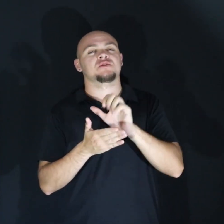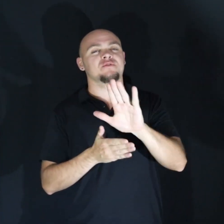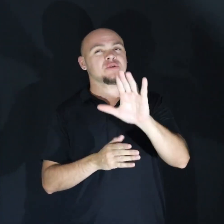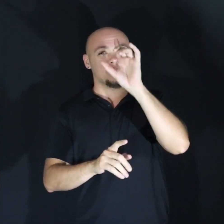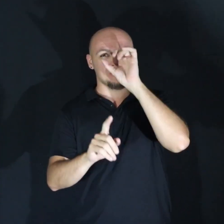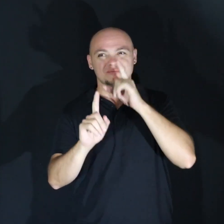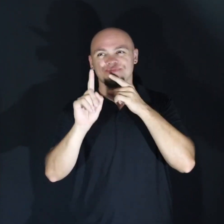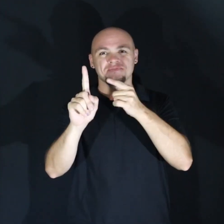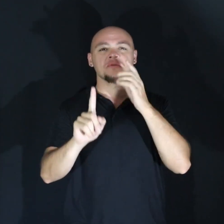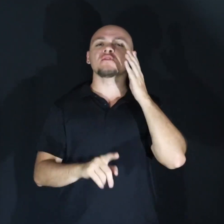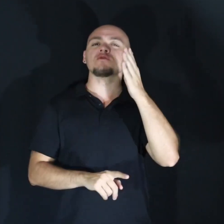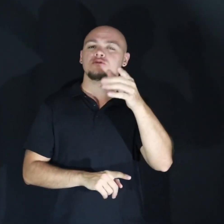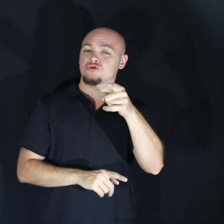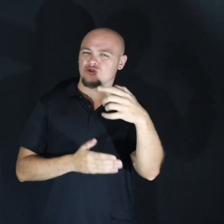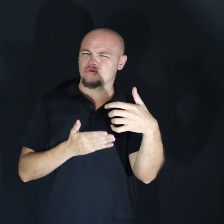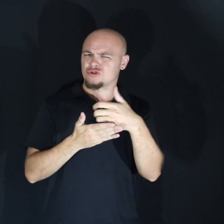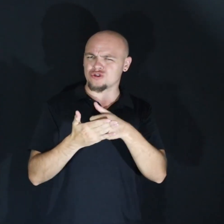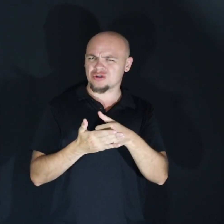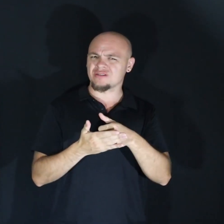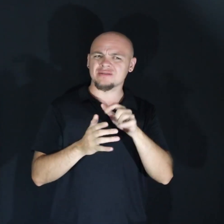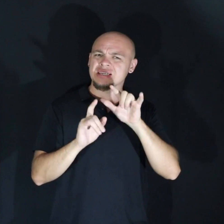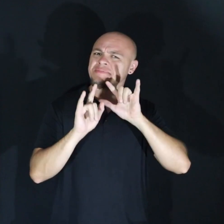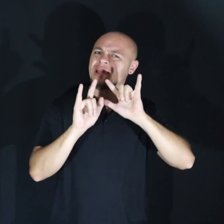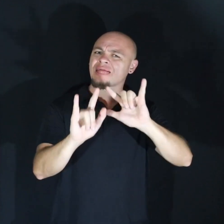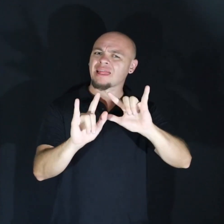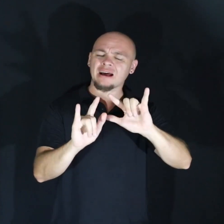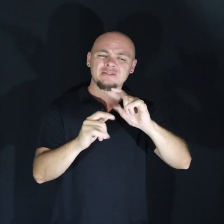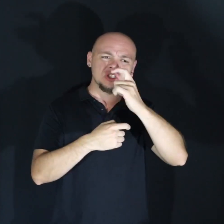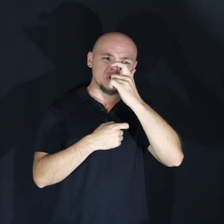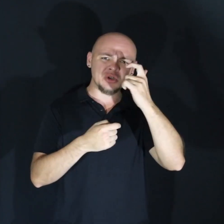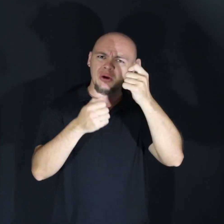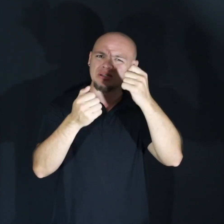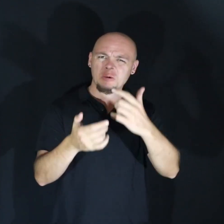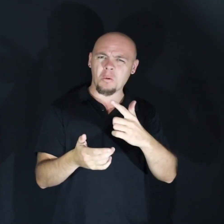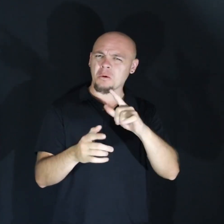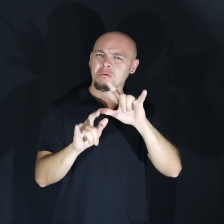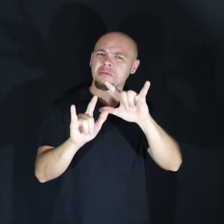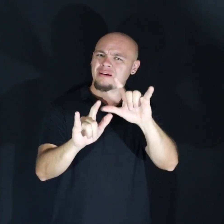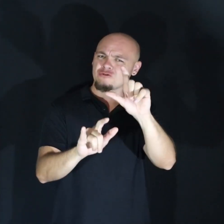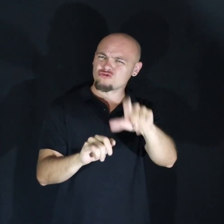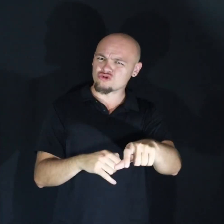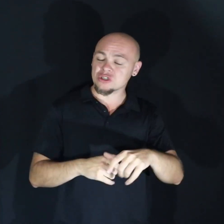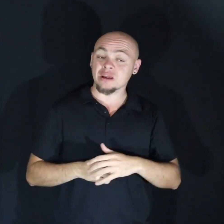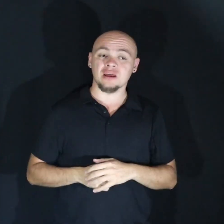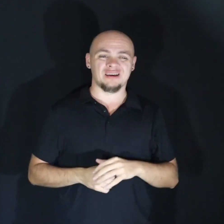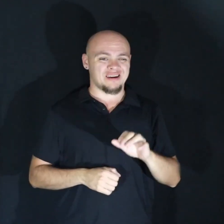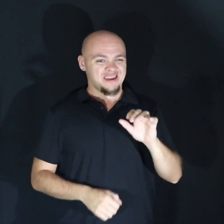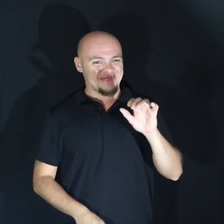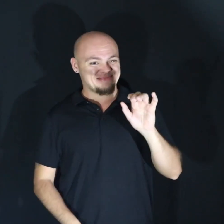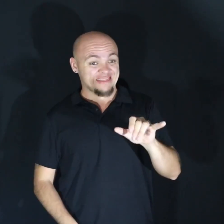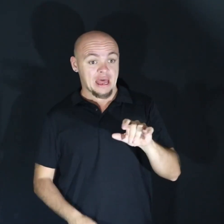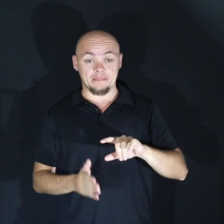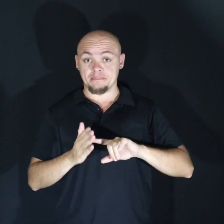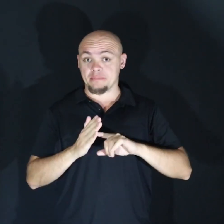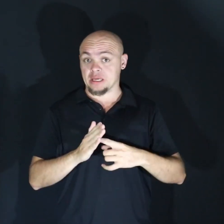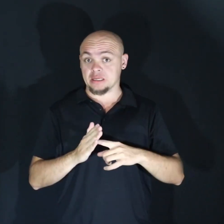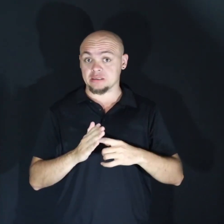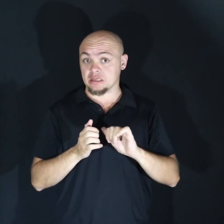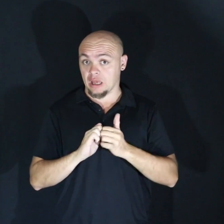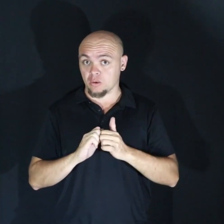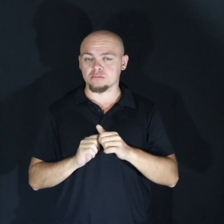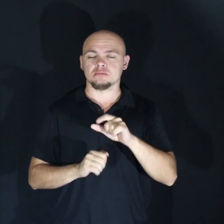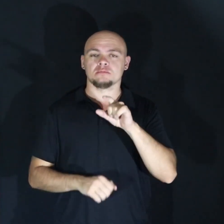destiny. You deserve to be loved, scars and all. But that begins with